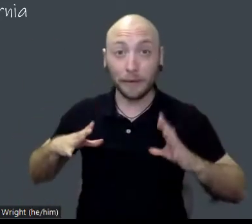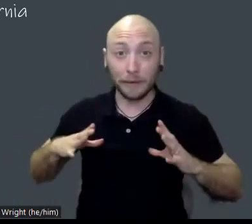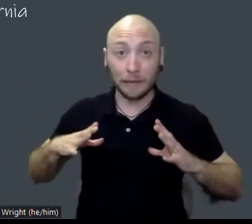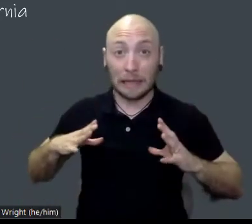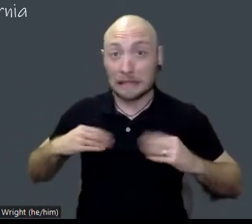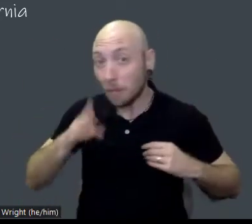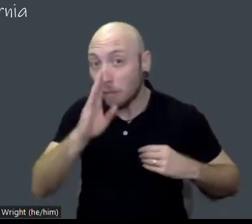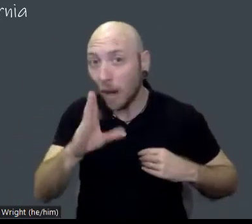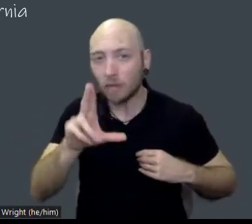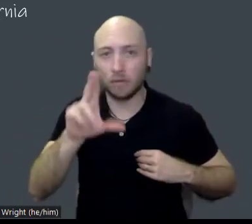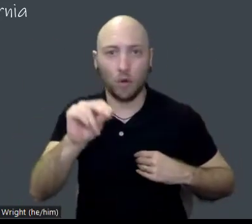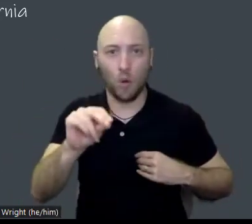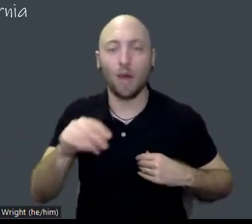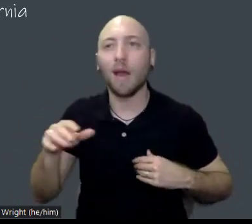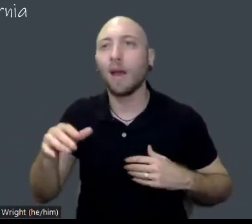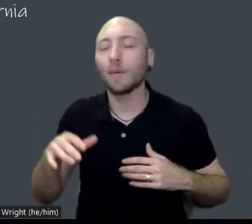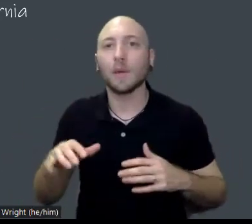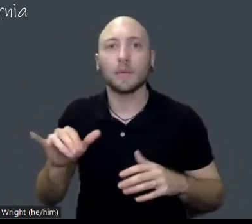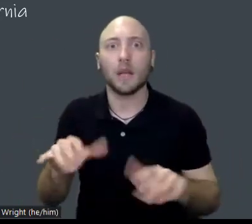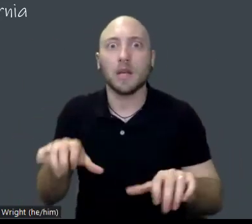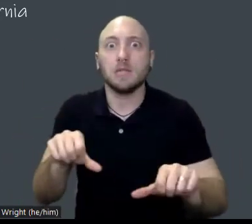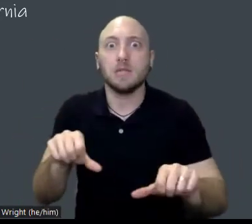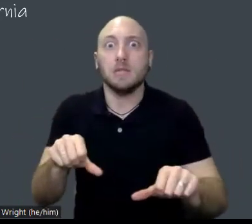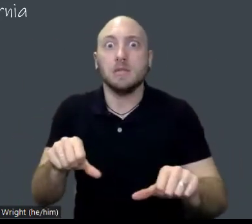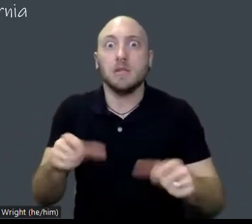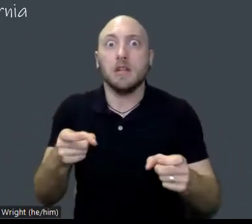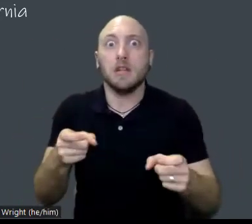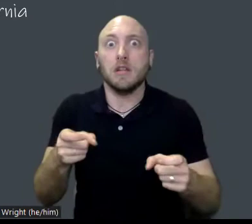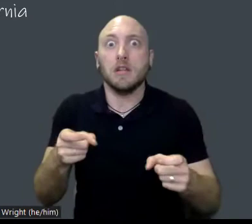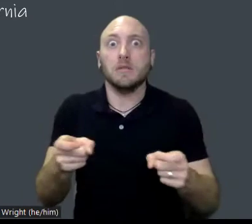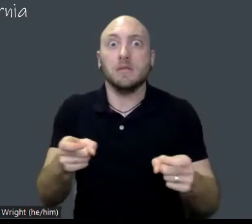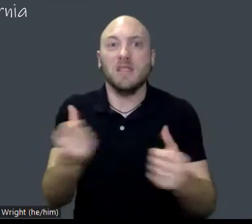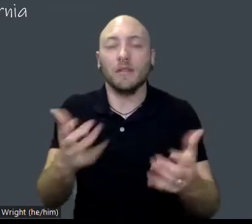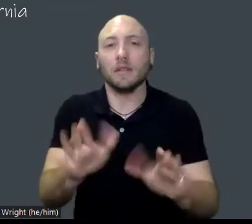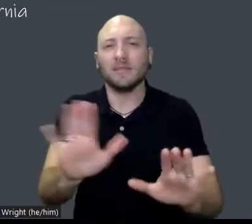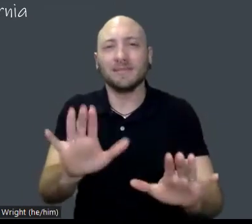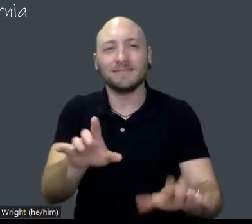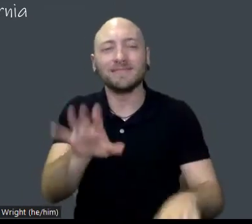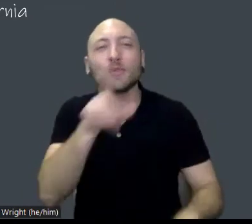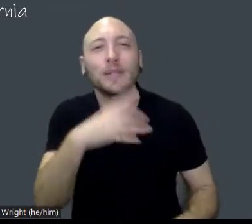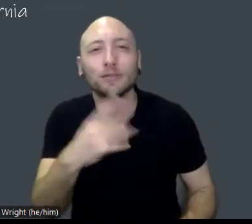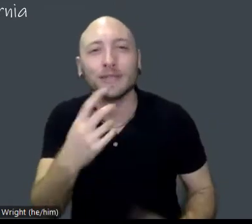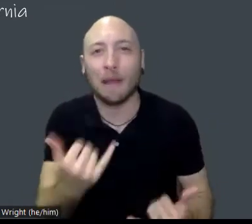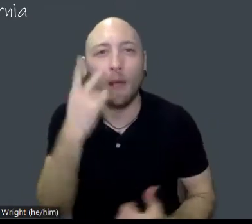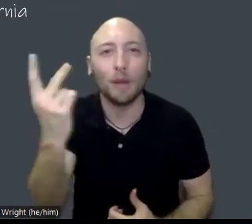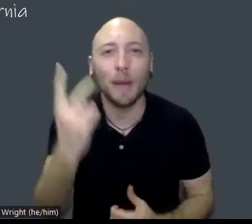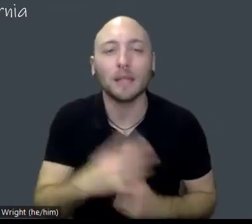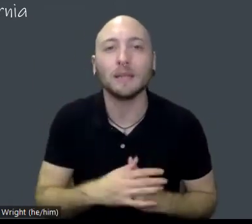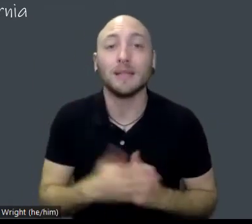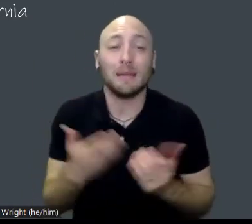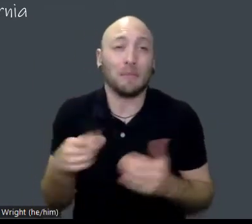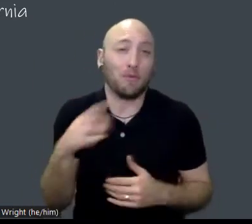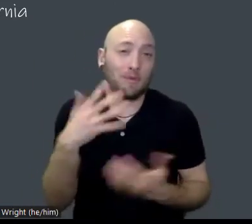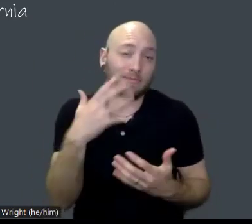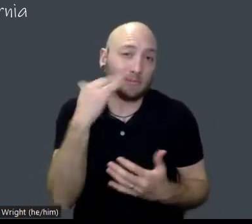knuckling control over every single aspect of my life. And I think that that's really interesting. And I think this is something that you might be able to relate to,